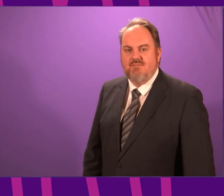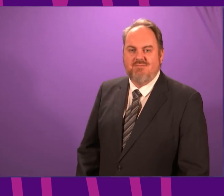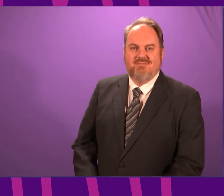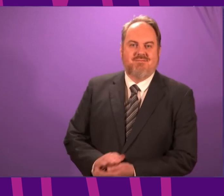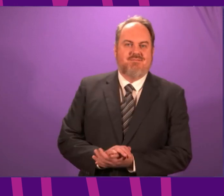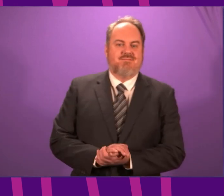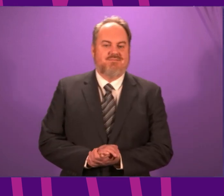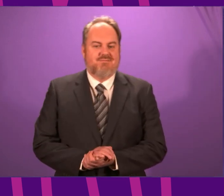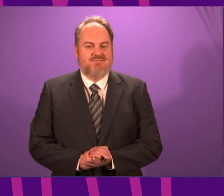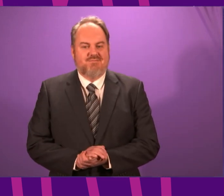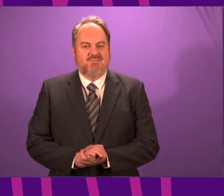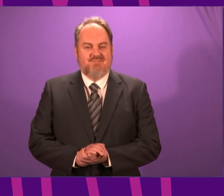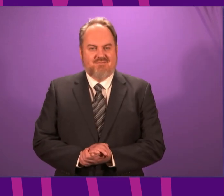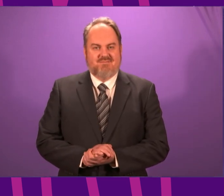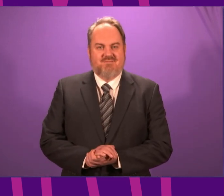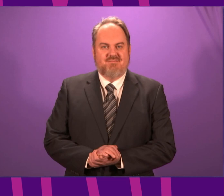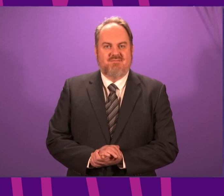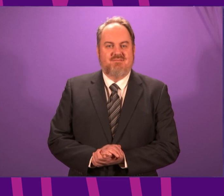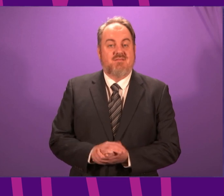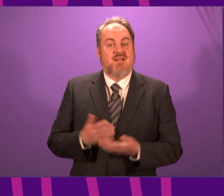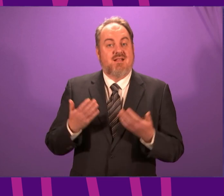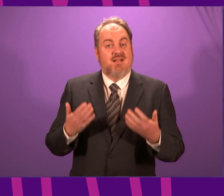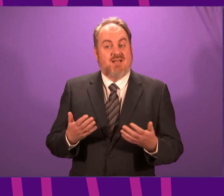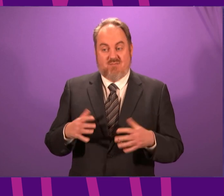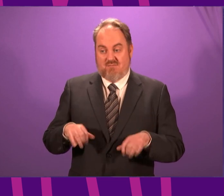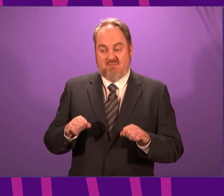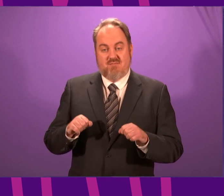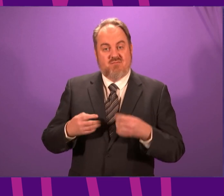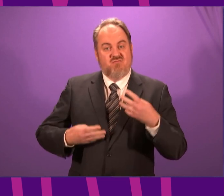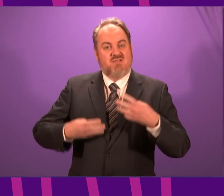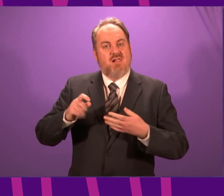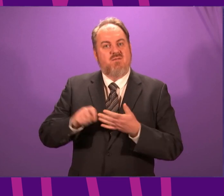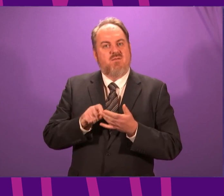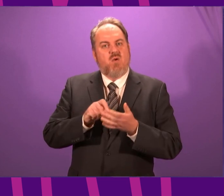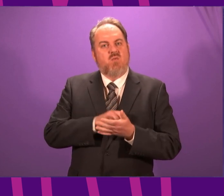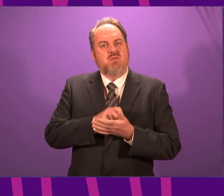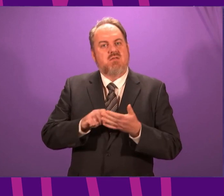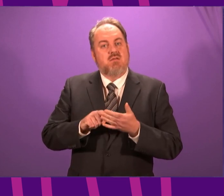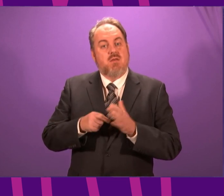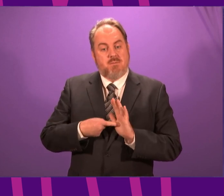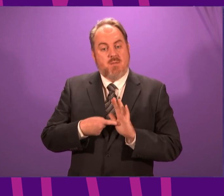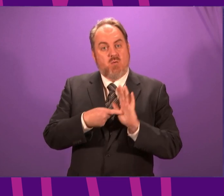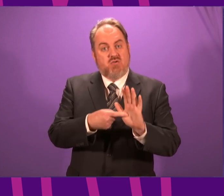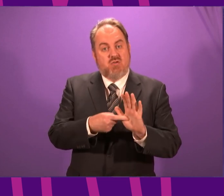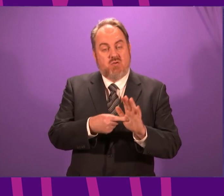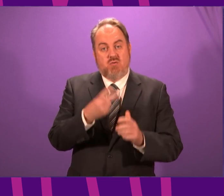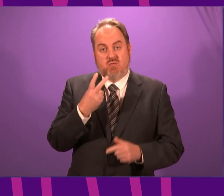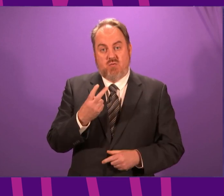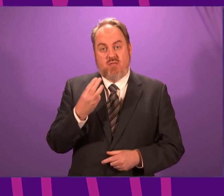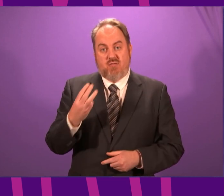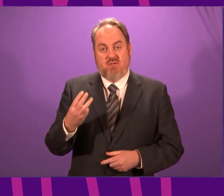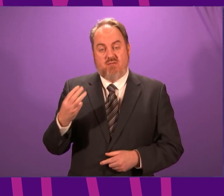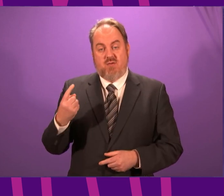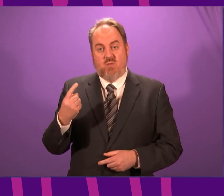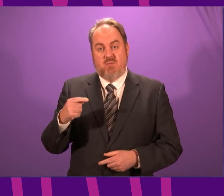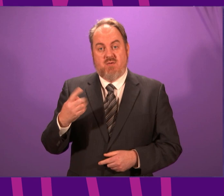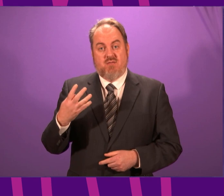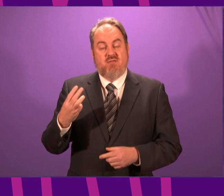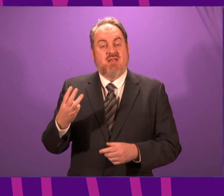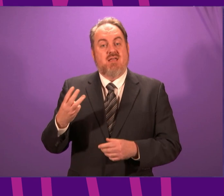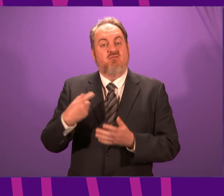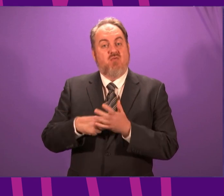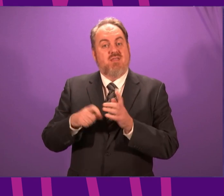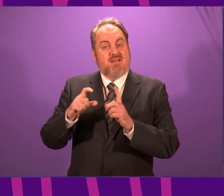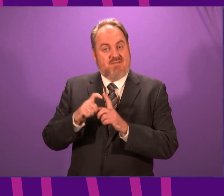Resume proceedings. We're going to go straight to the vote. So the question is that Motion 23133.4 in the name of Ruth